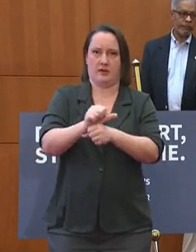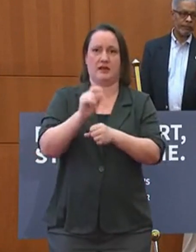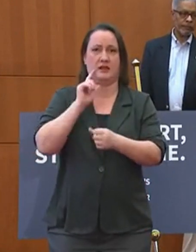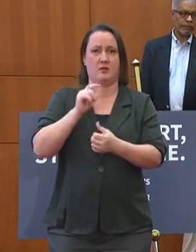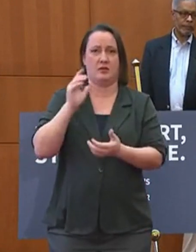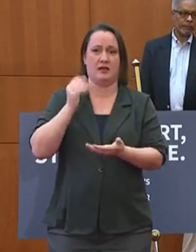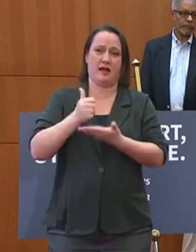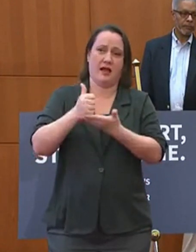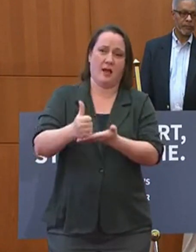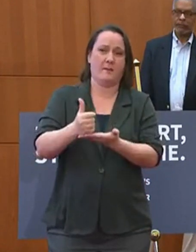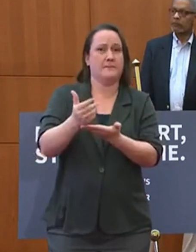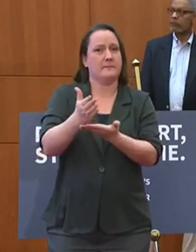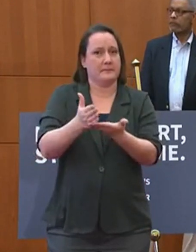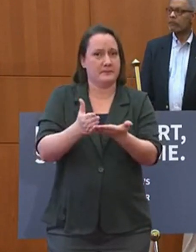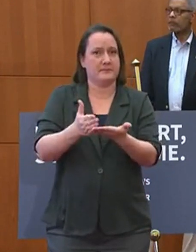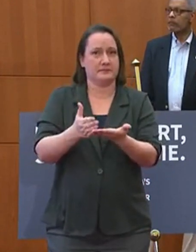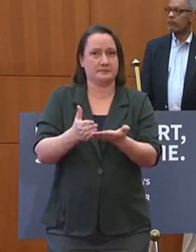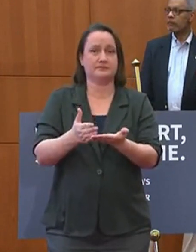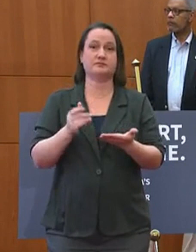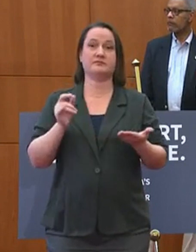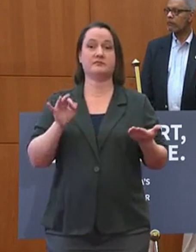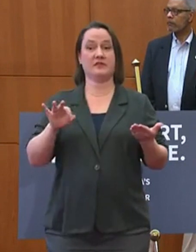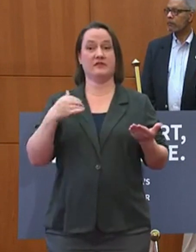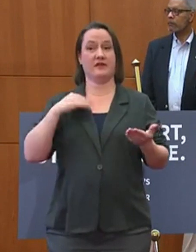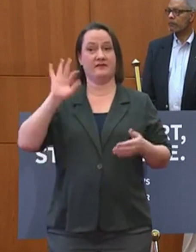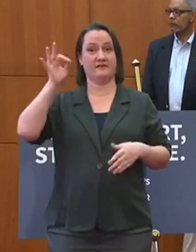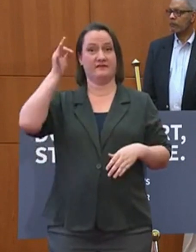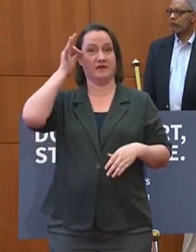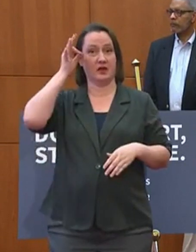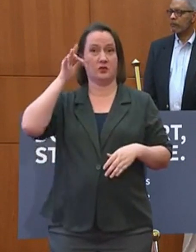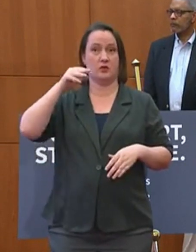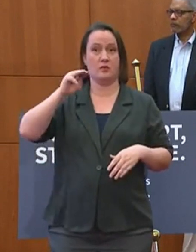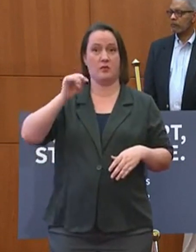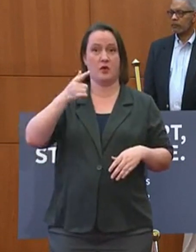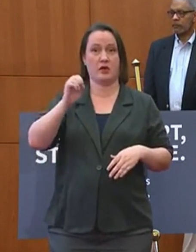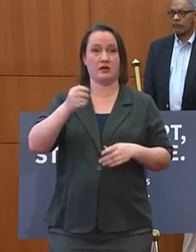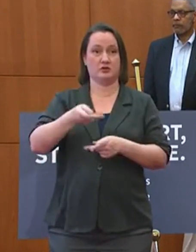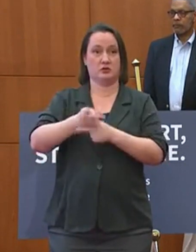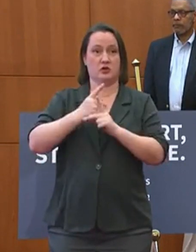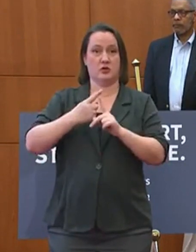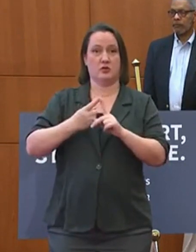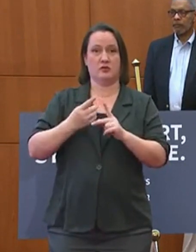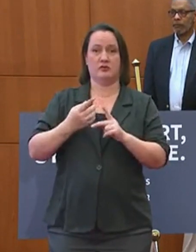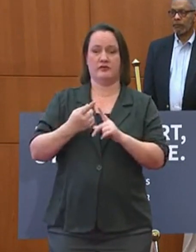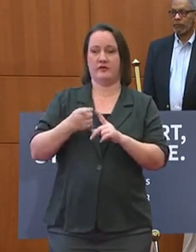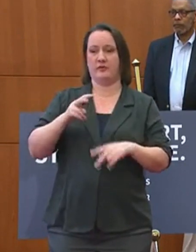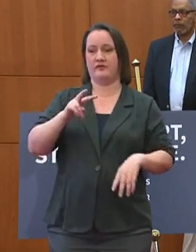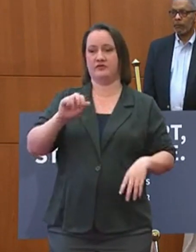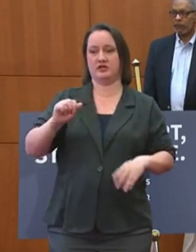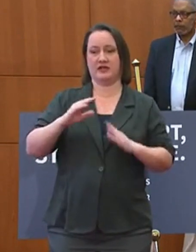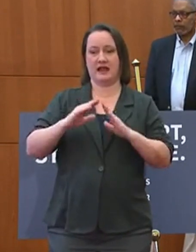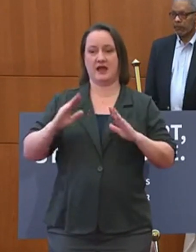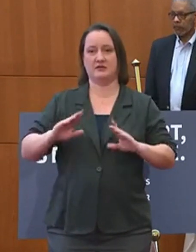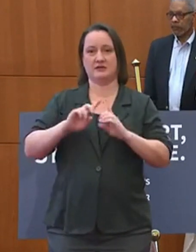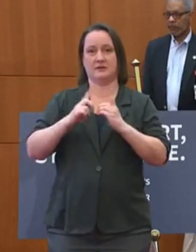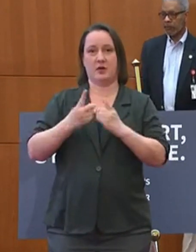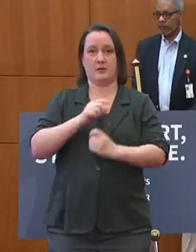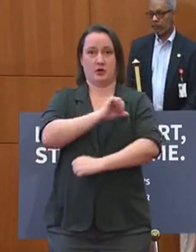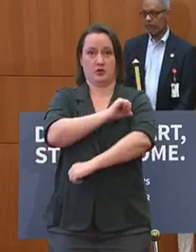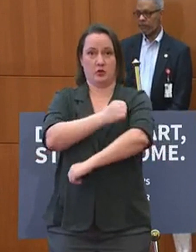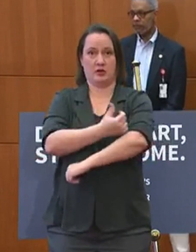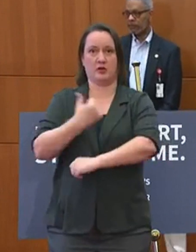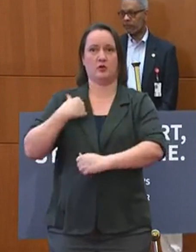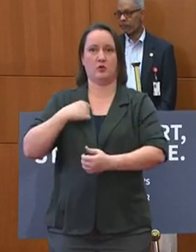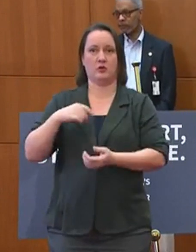help. For those who have federal mortgage loans through the Virginia Housing Department Authority, we're deferring